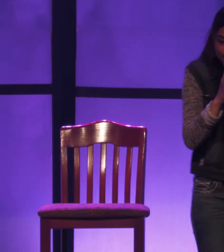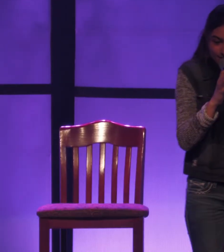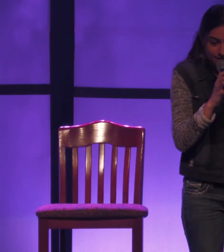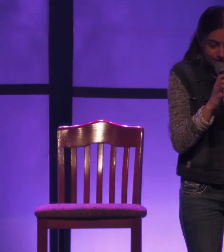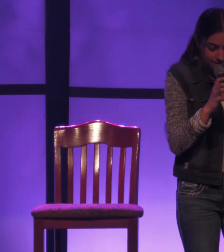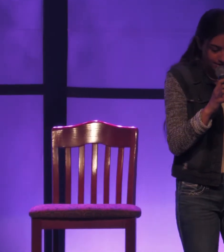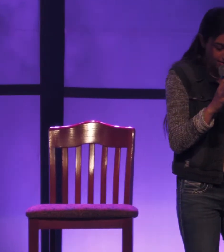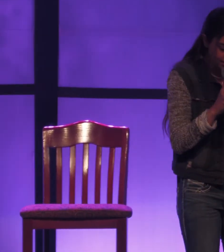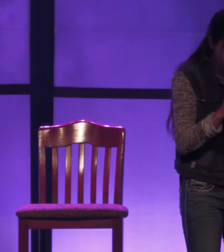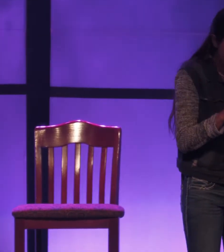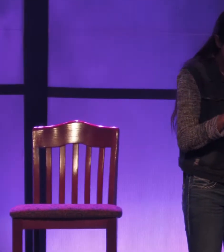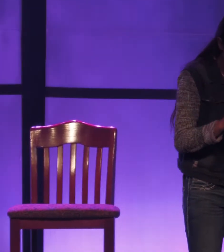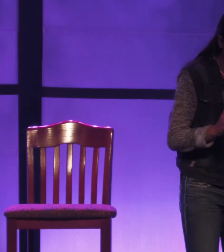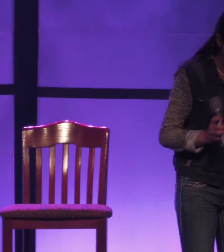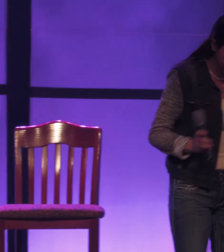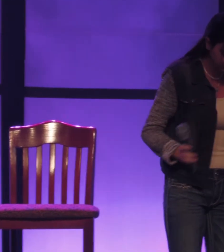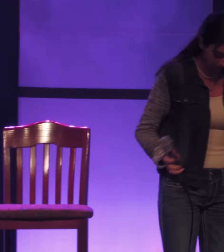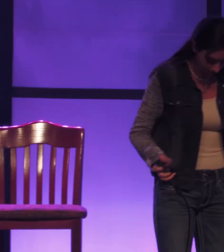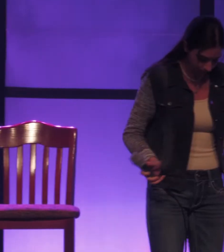thought.